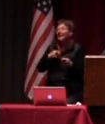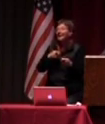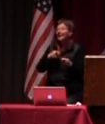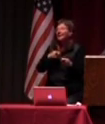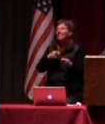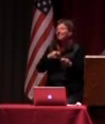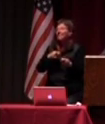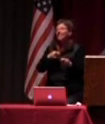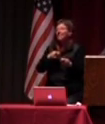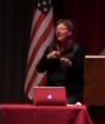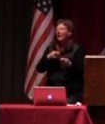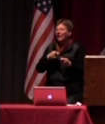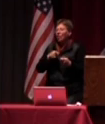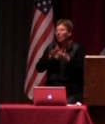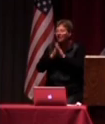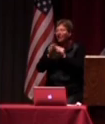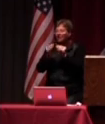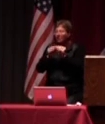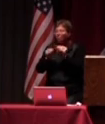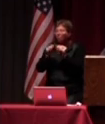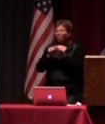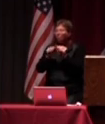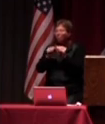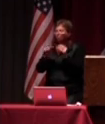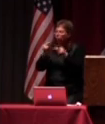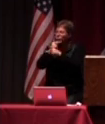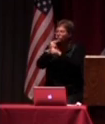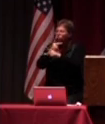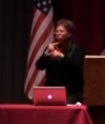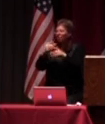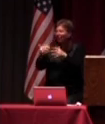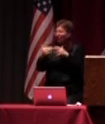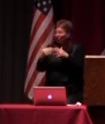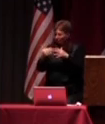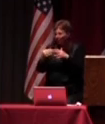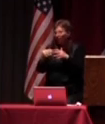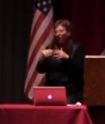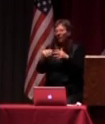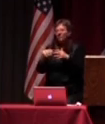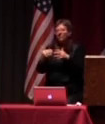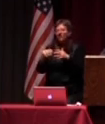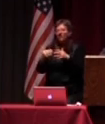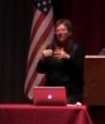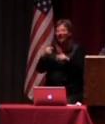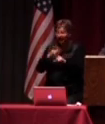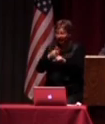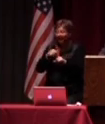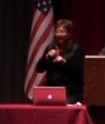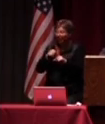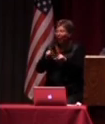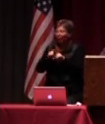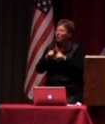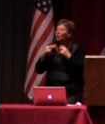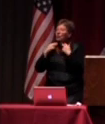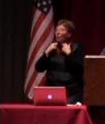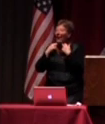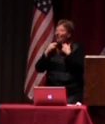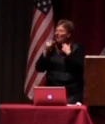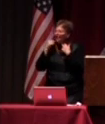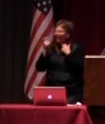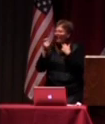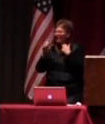pushing him into ever more intensive military campaigns, what I've elsewhere called the First Total War. He was also trapped by a problem of